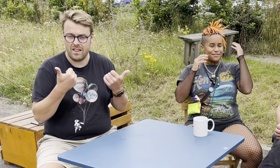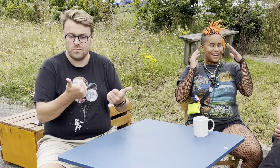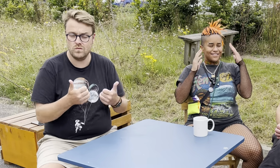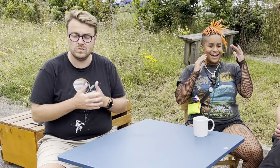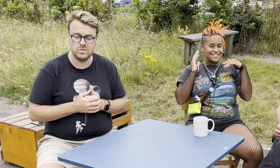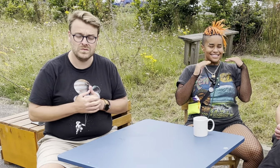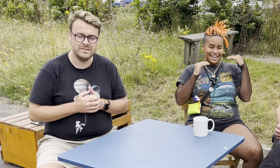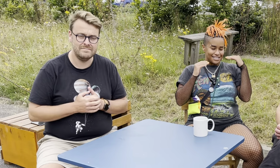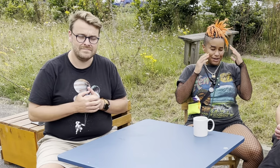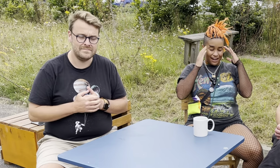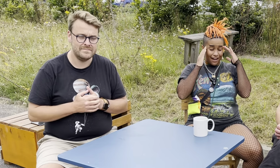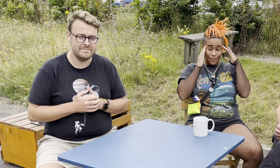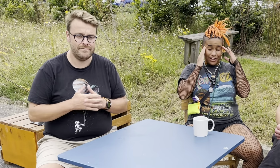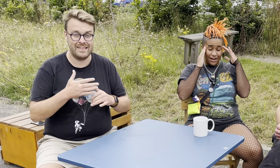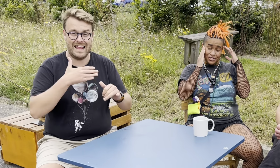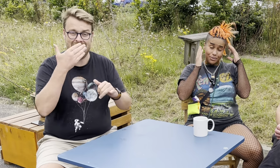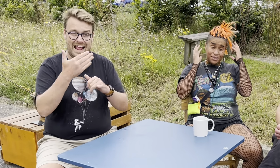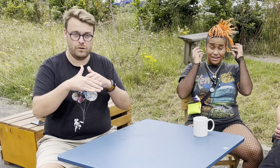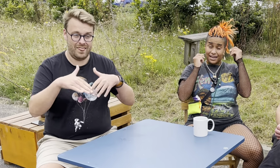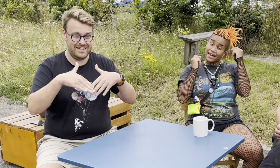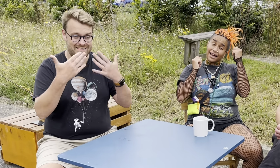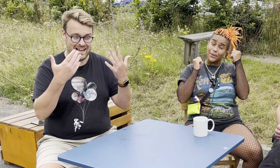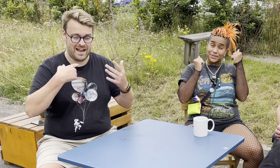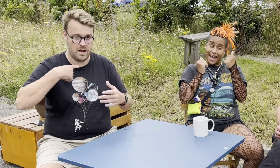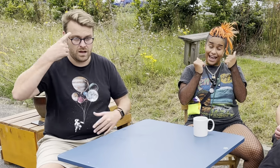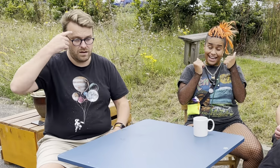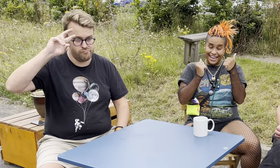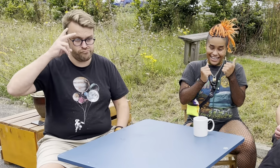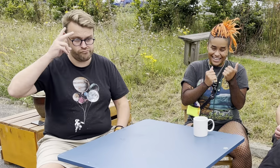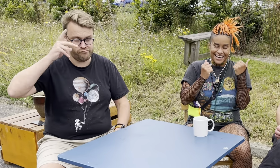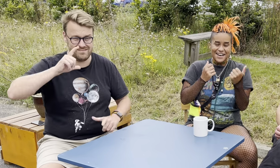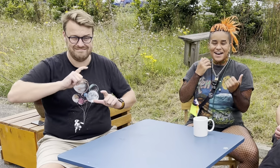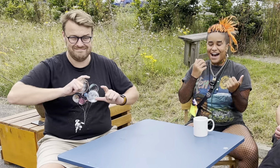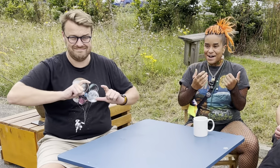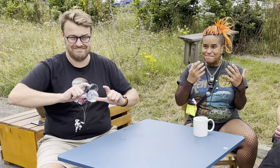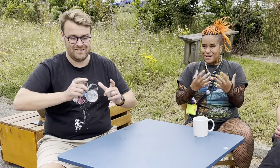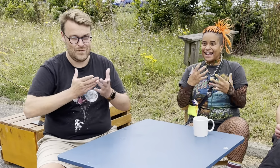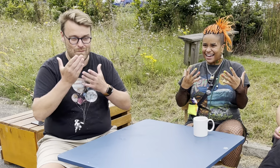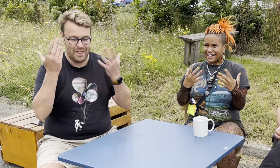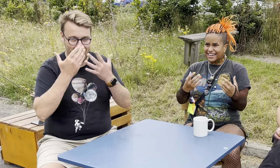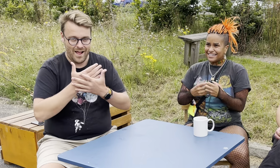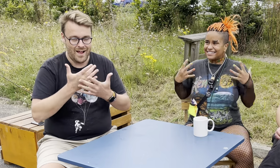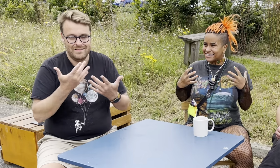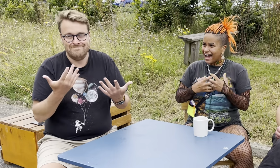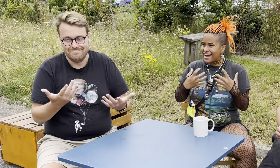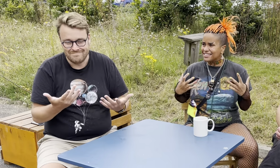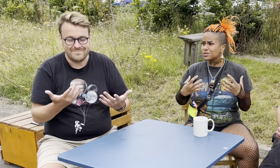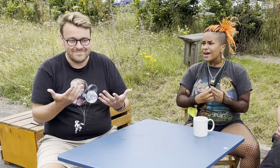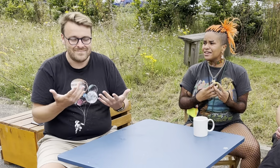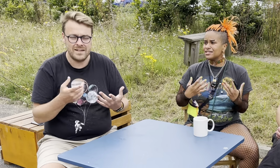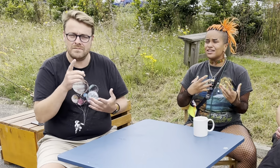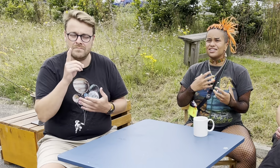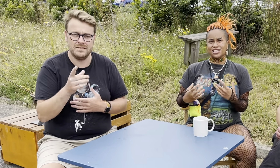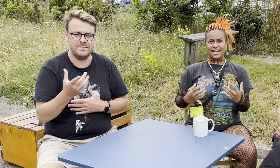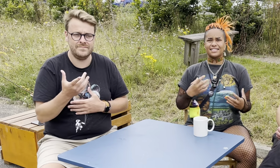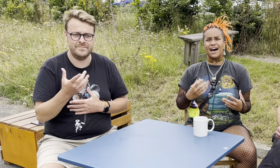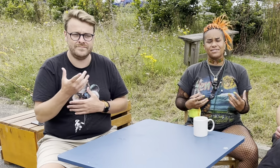kind of ended days being like, oh my god, I haven't stopped thinking all day. But like in this way that you don't usually get to have these